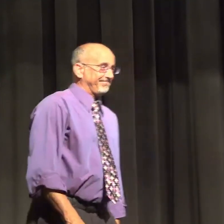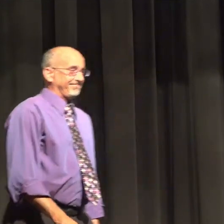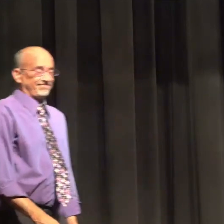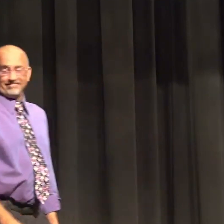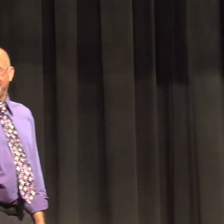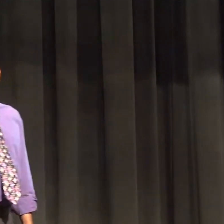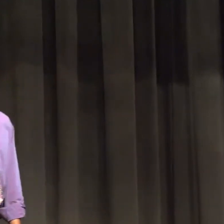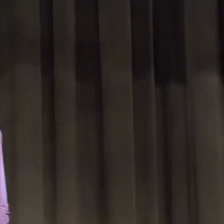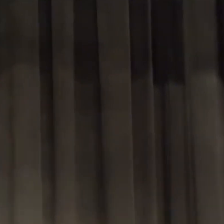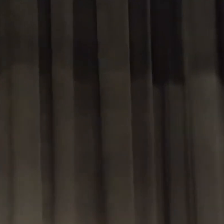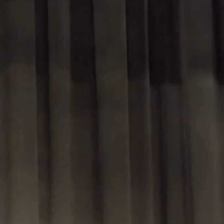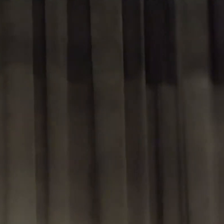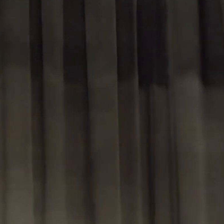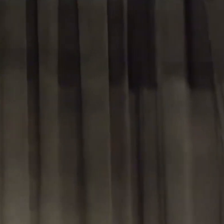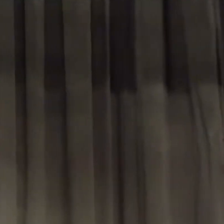Desiree Heisen.